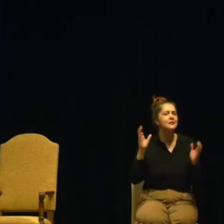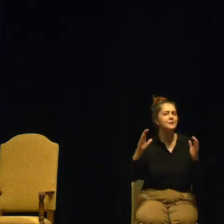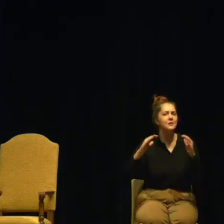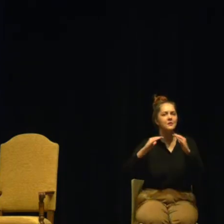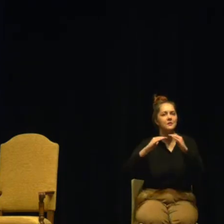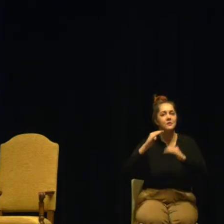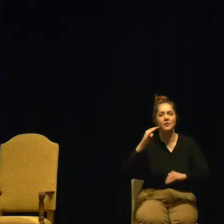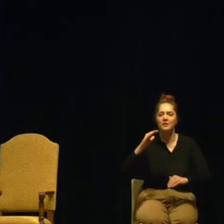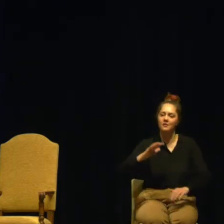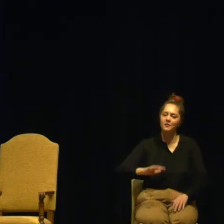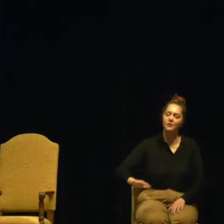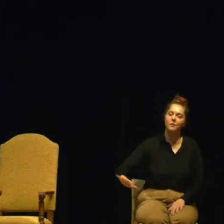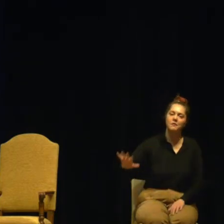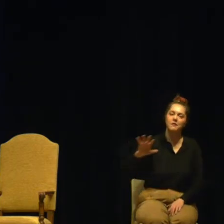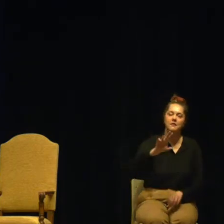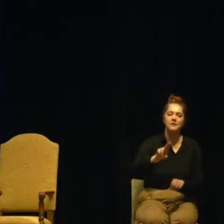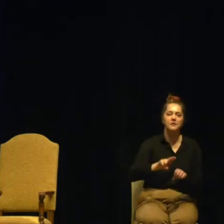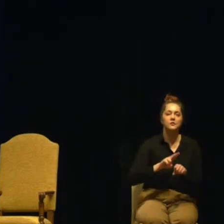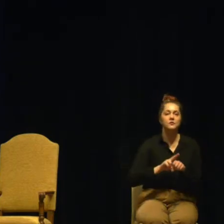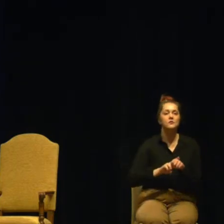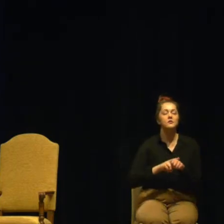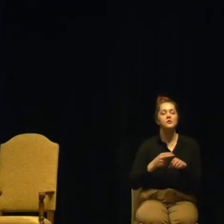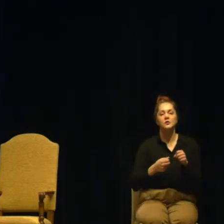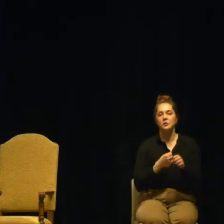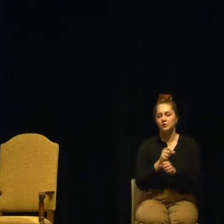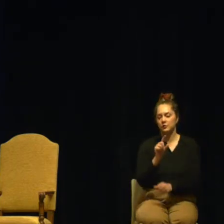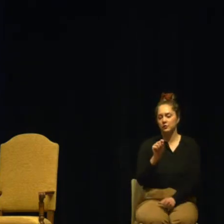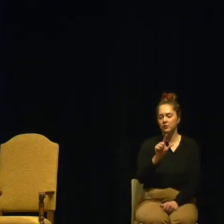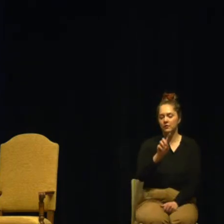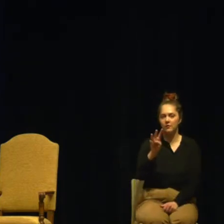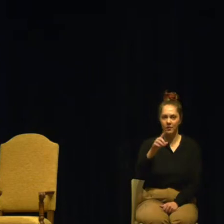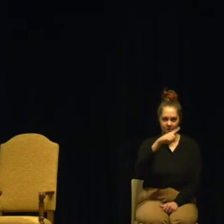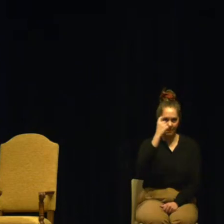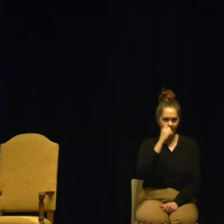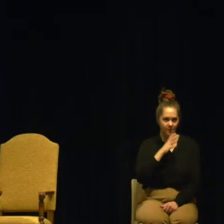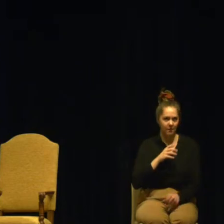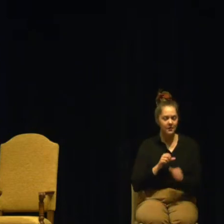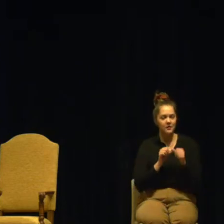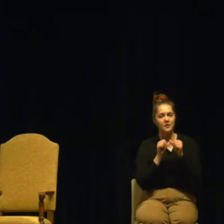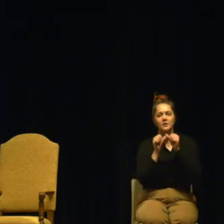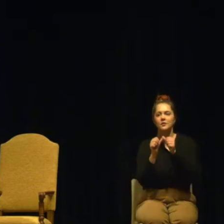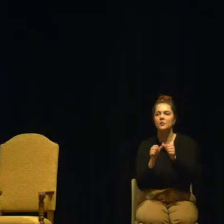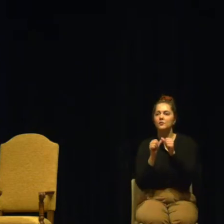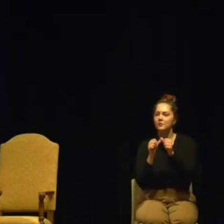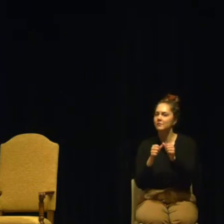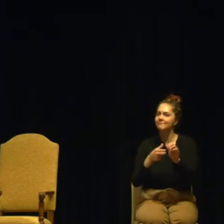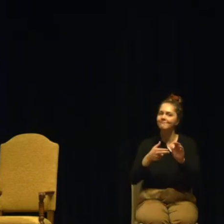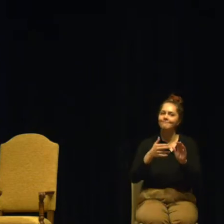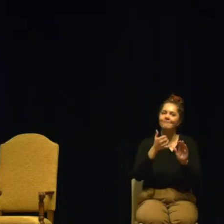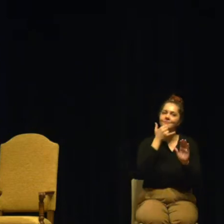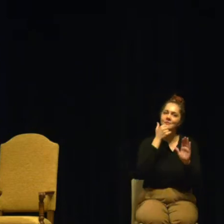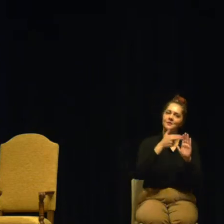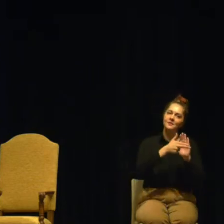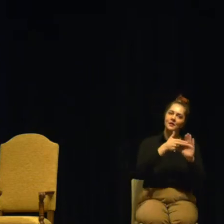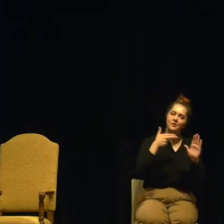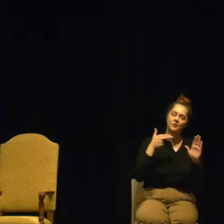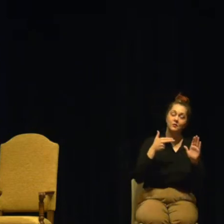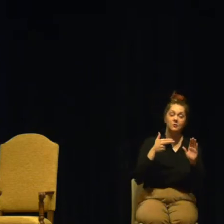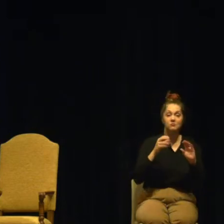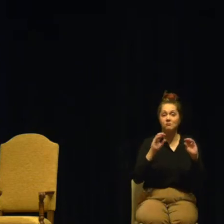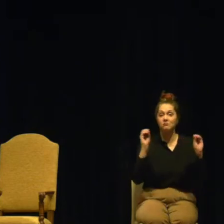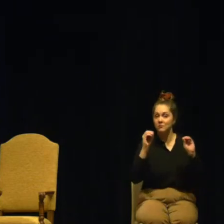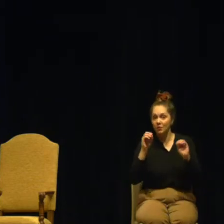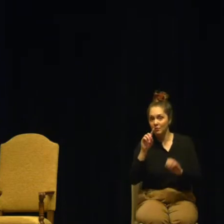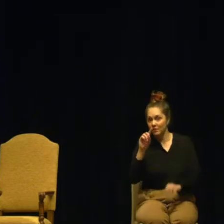disparities nationwide. And in 2024, Black women continue to be misdiagnosed,